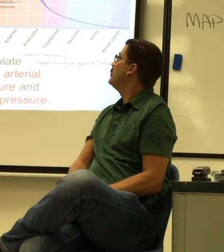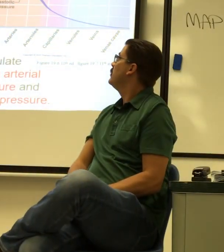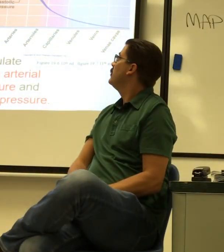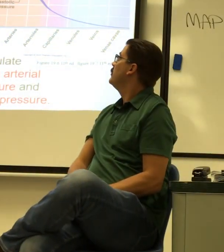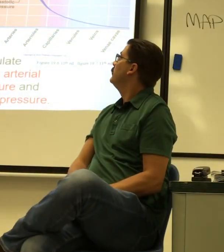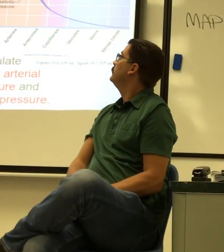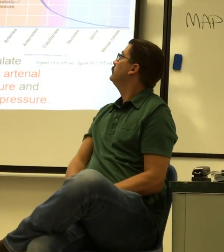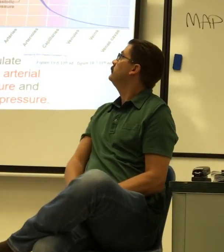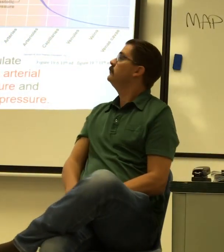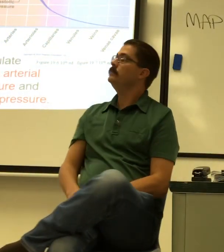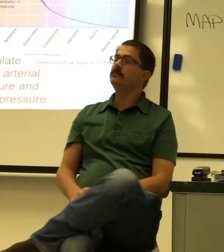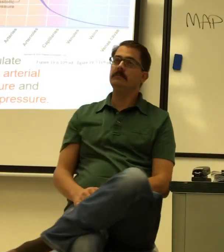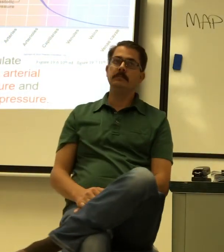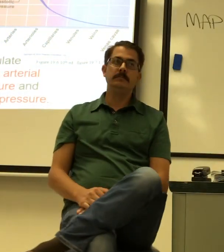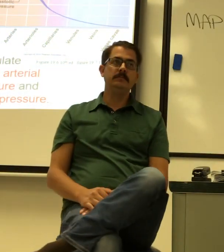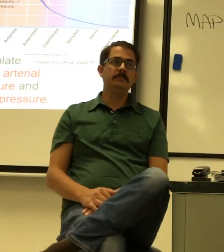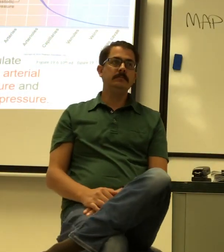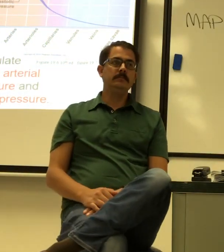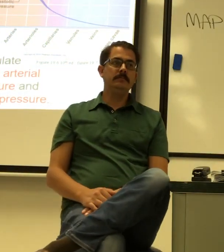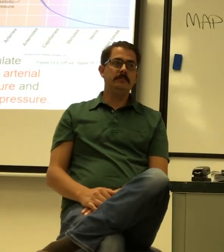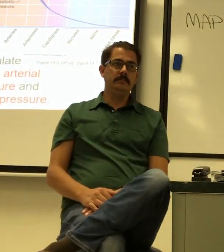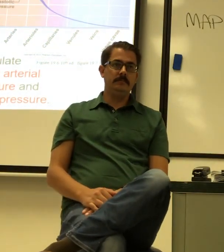Student of physiology, what is it?